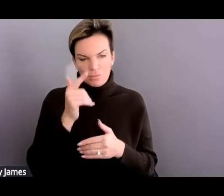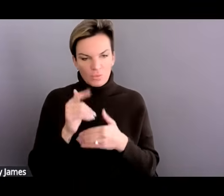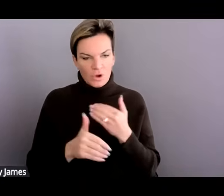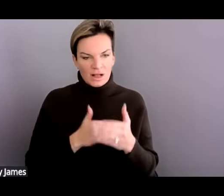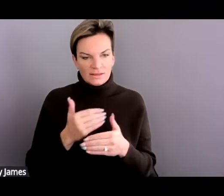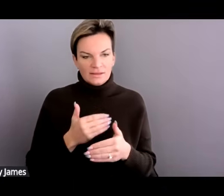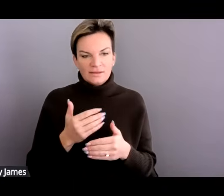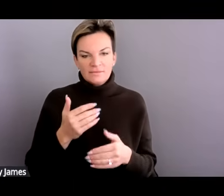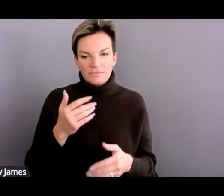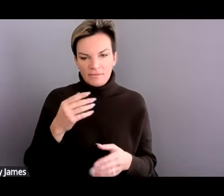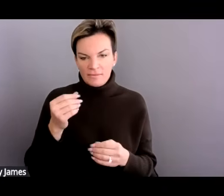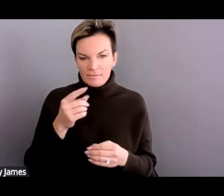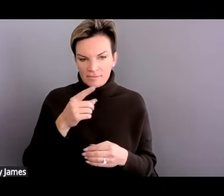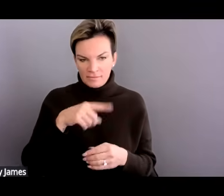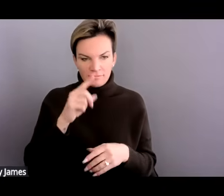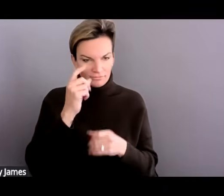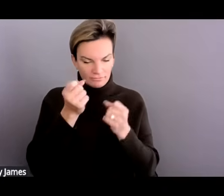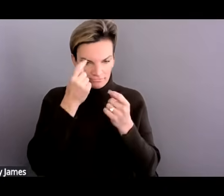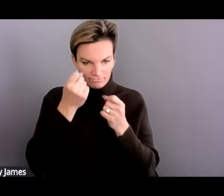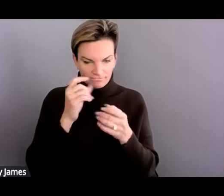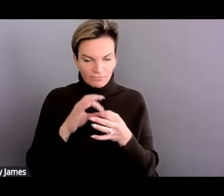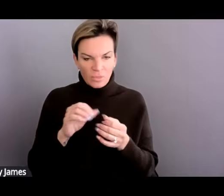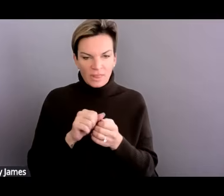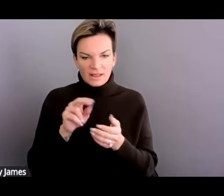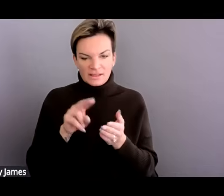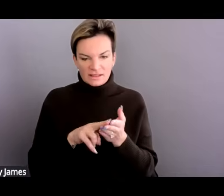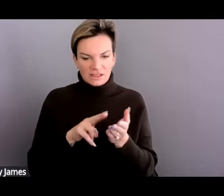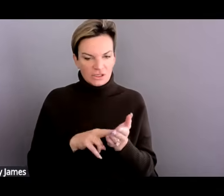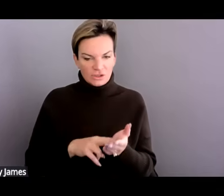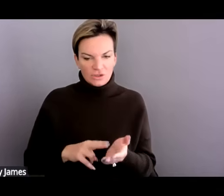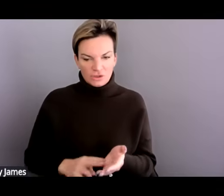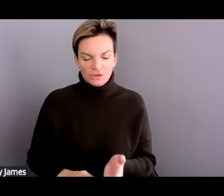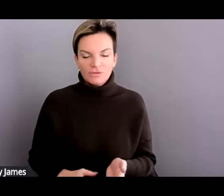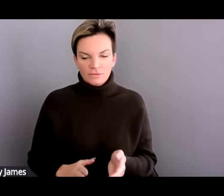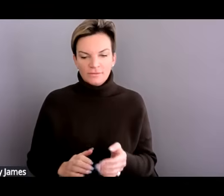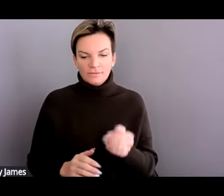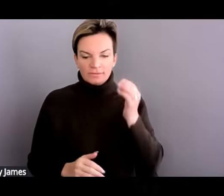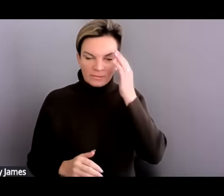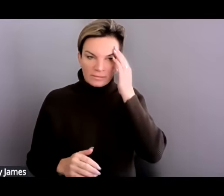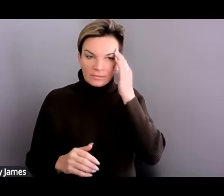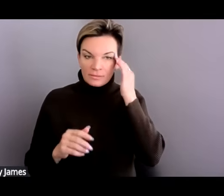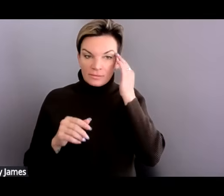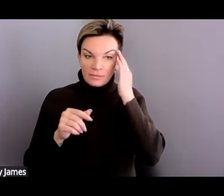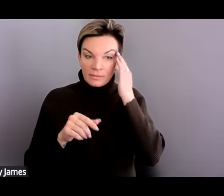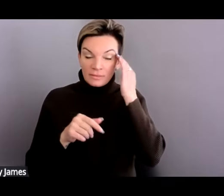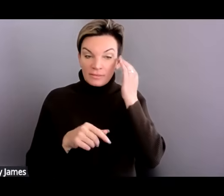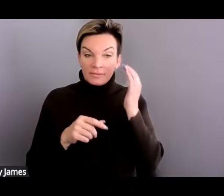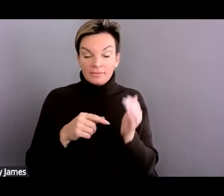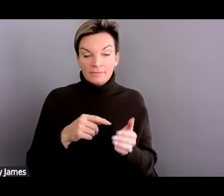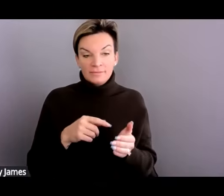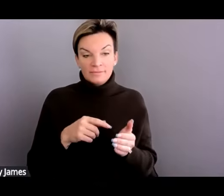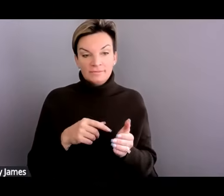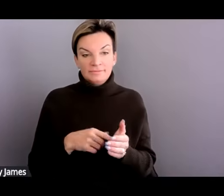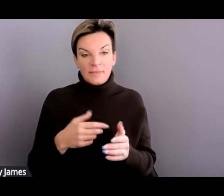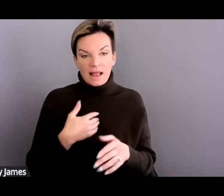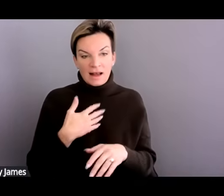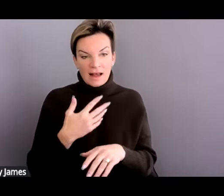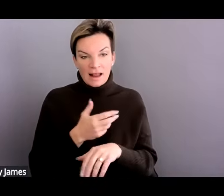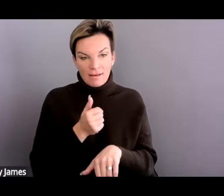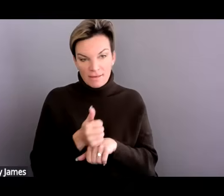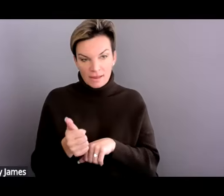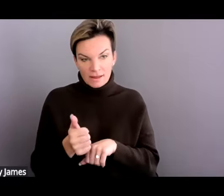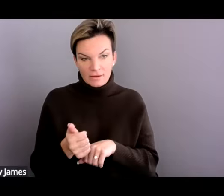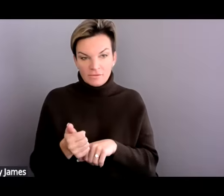to the signatories, the signers of the petitions. But this involved an allegation that